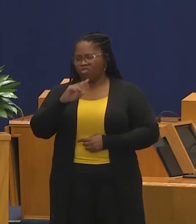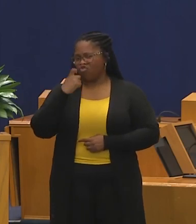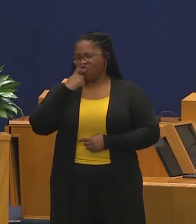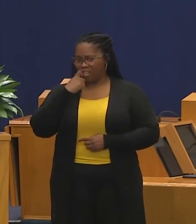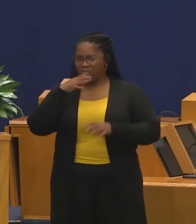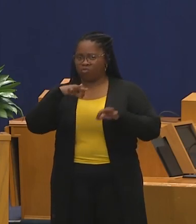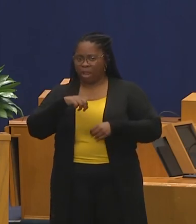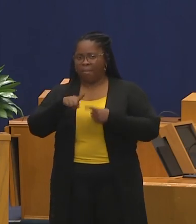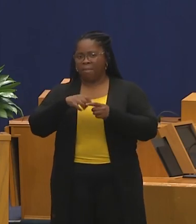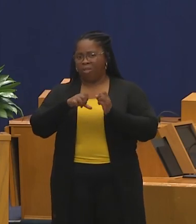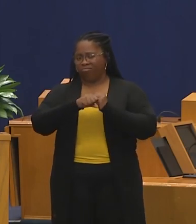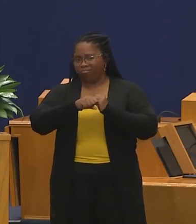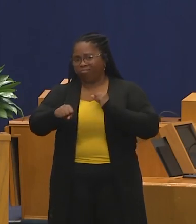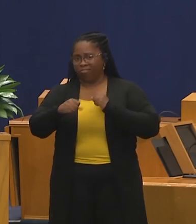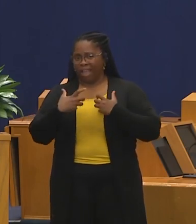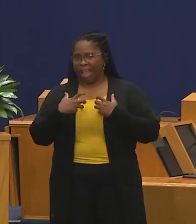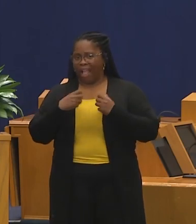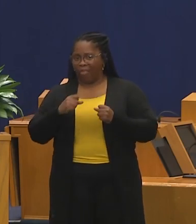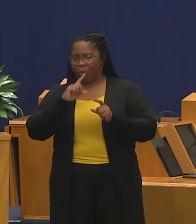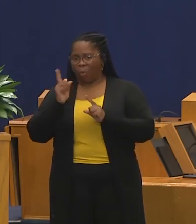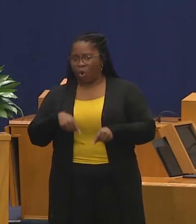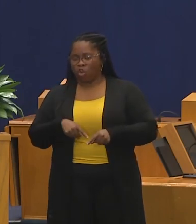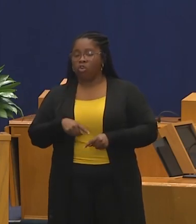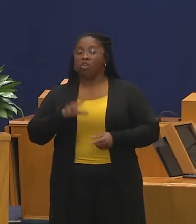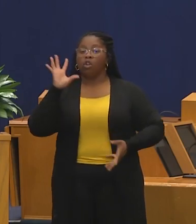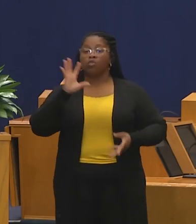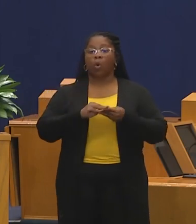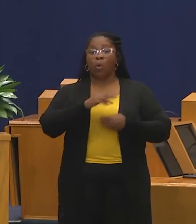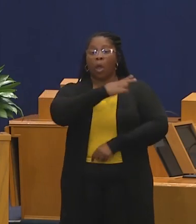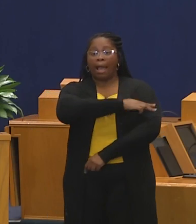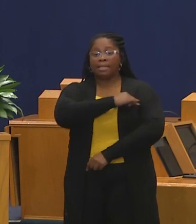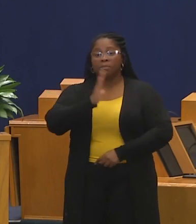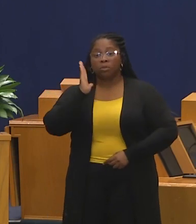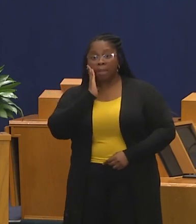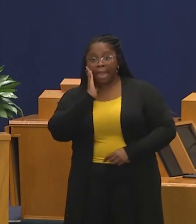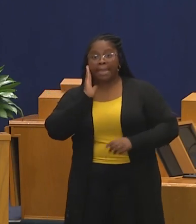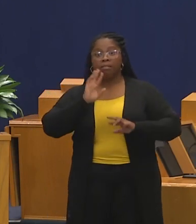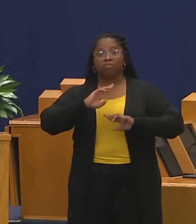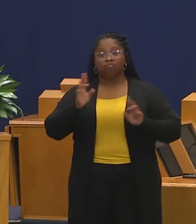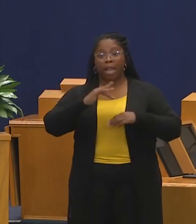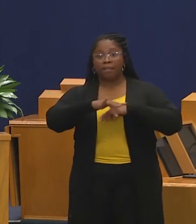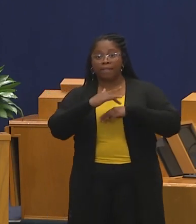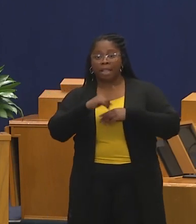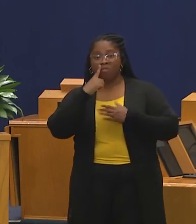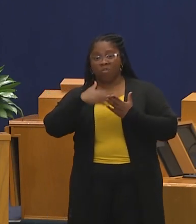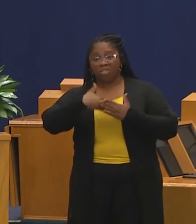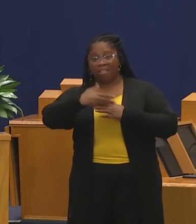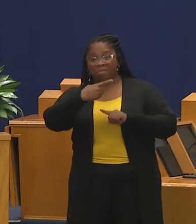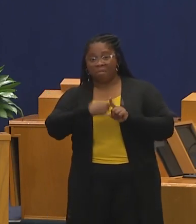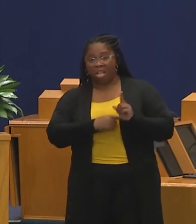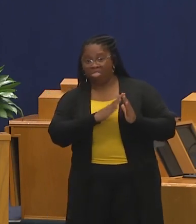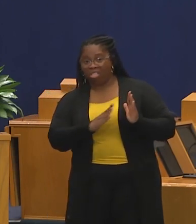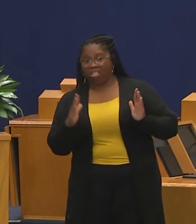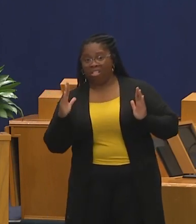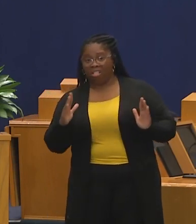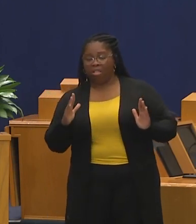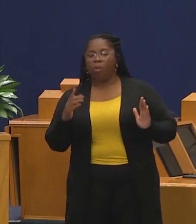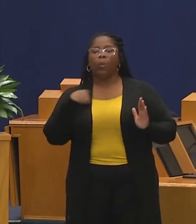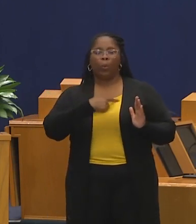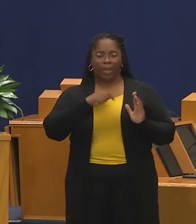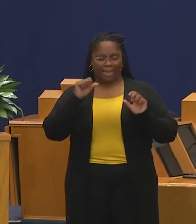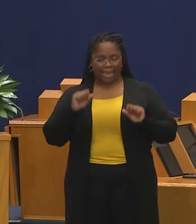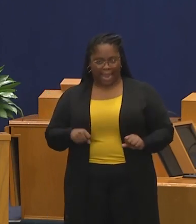order. So for total hospital beds projected over the next month, we project that we are able, within the